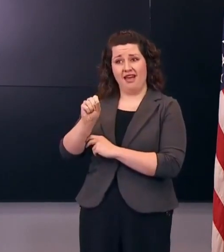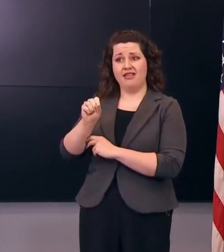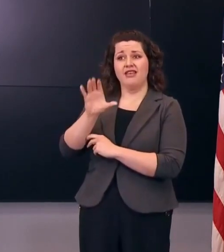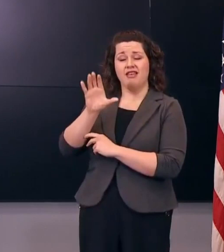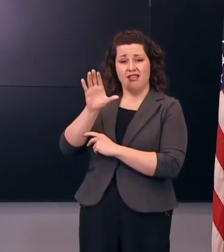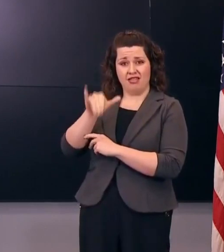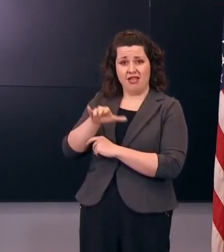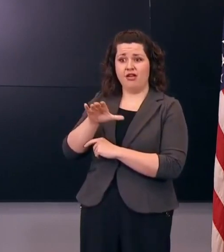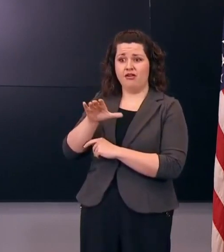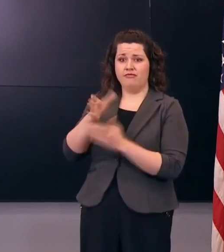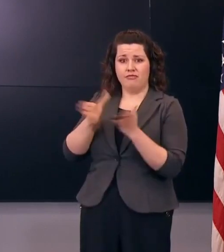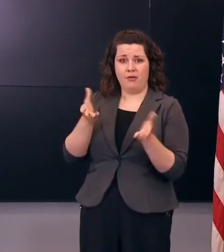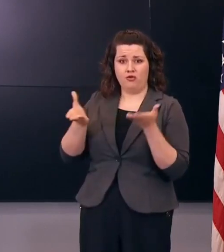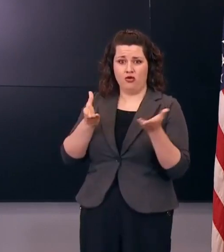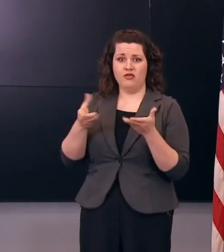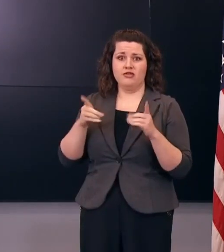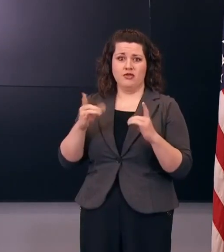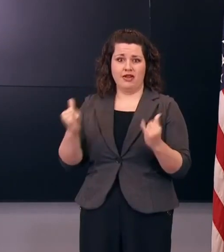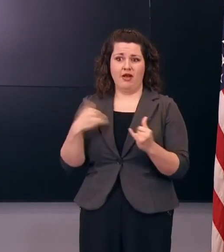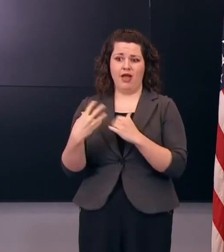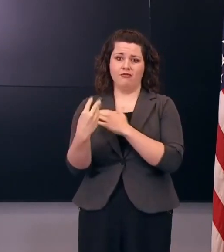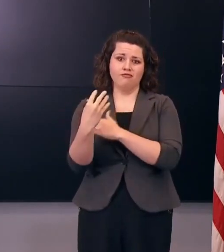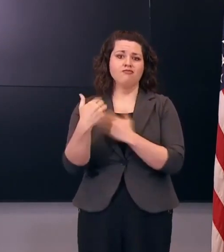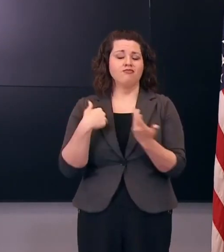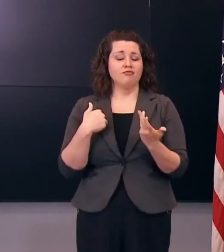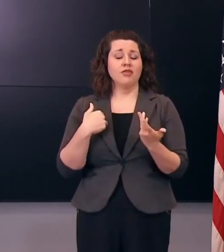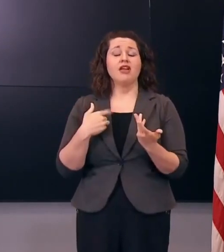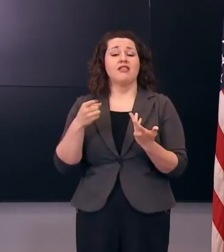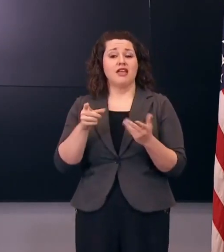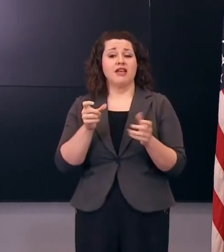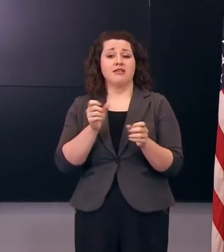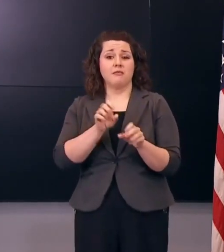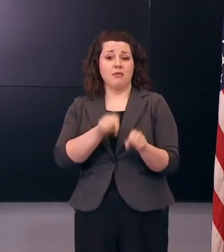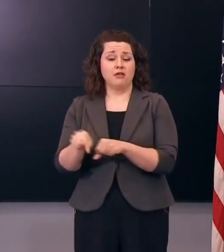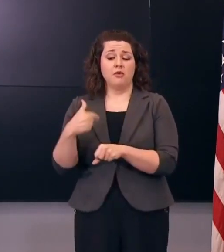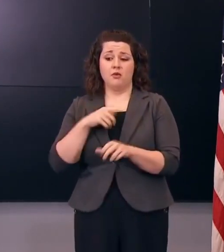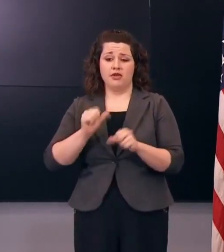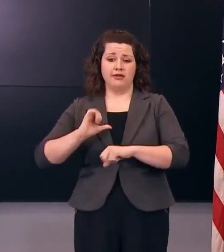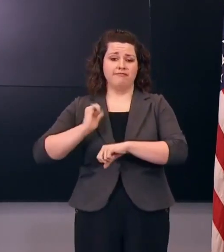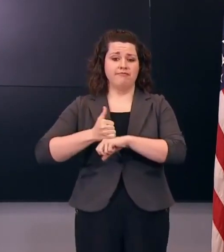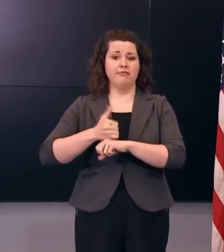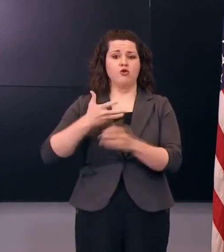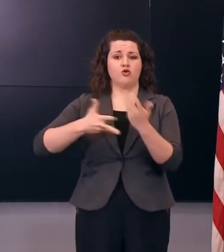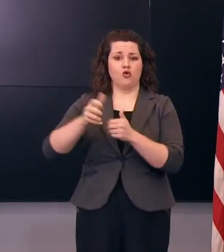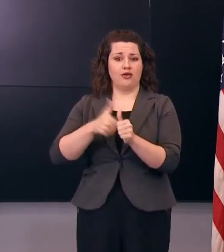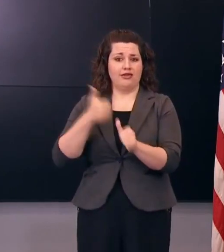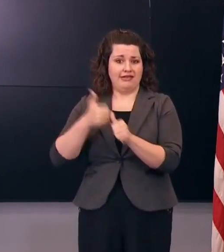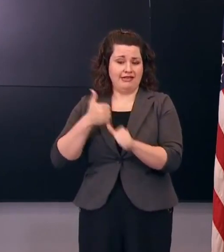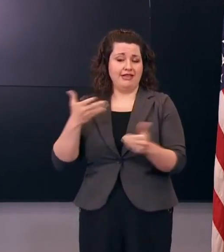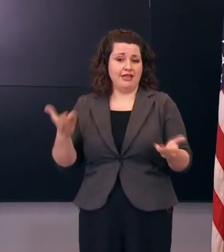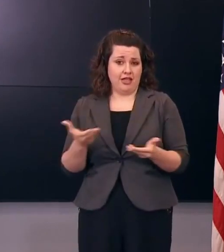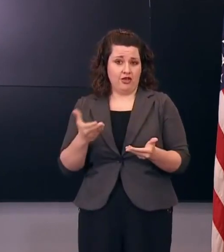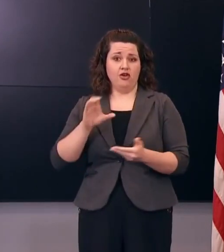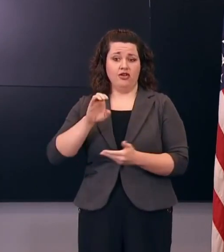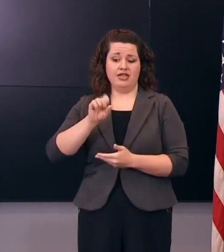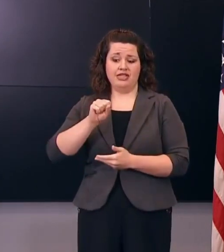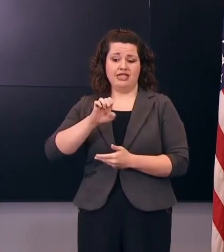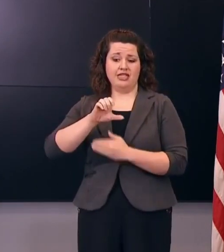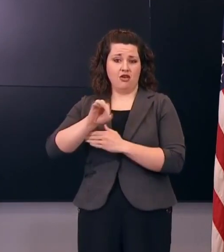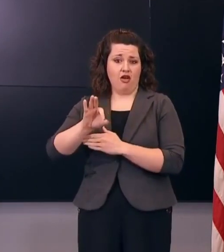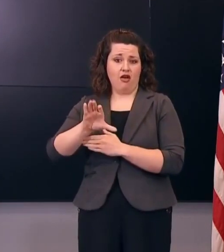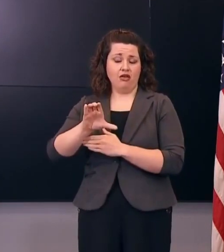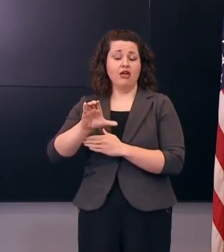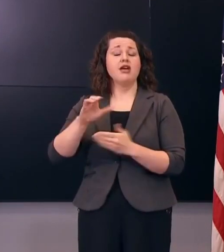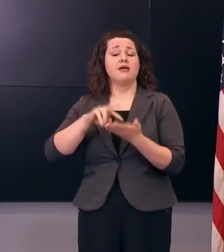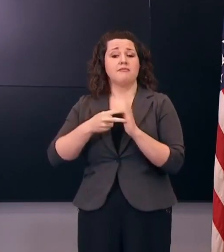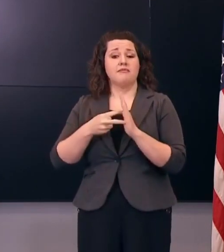their public service during this time. They've made it possible for us to implement social distancing measures here at the SEOC that protect